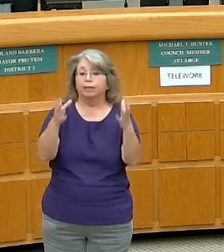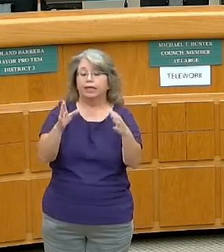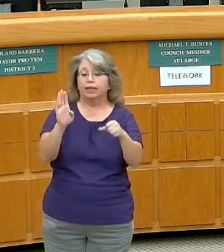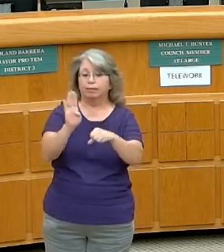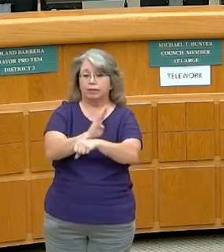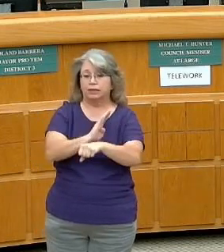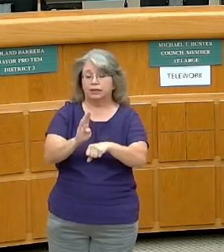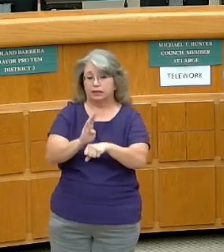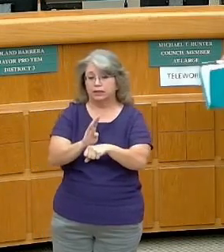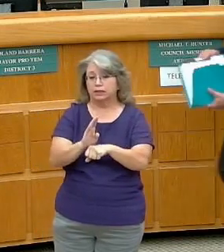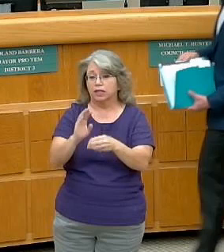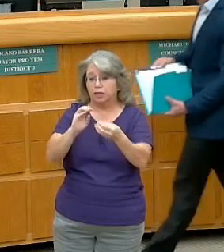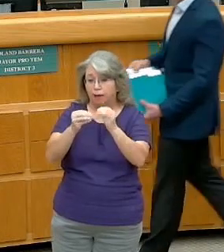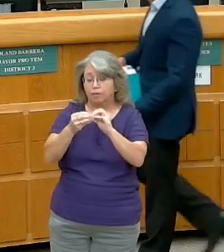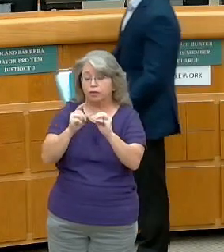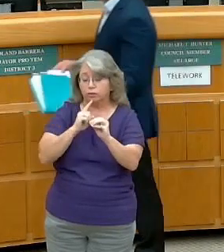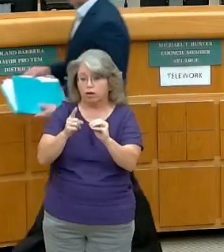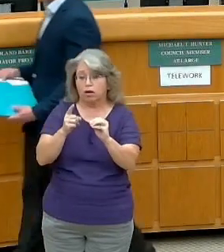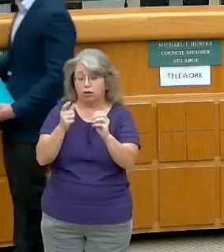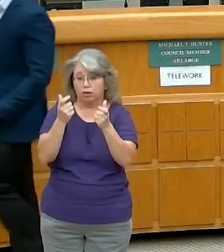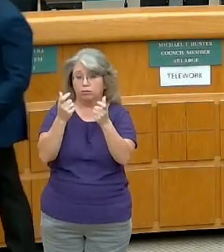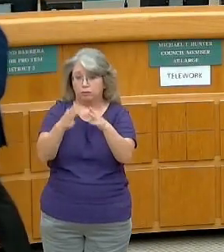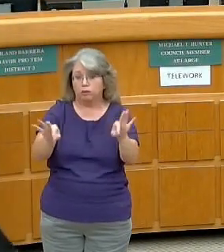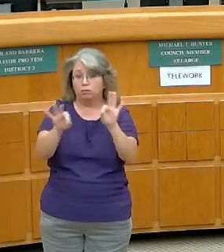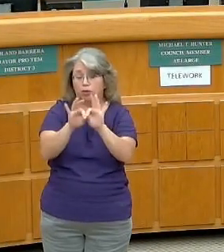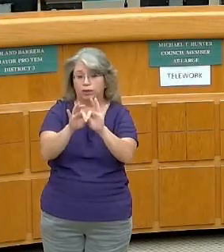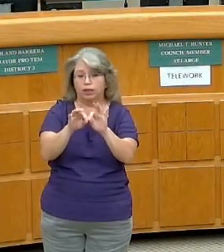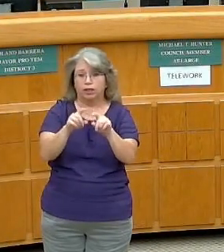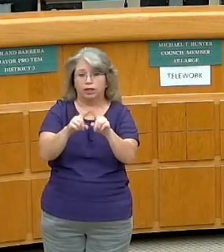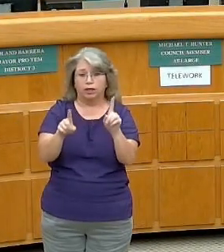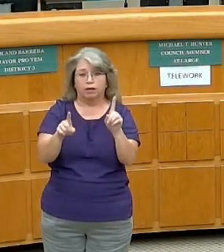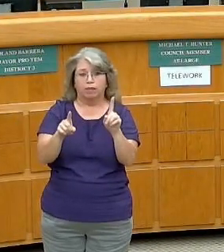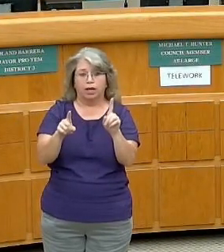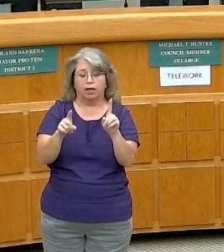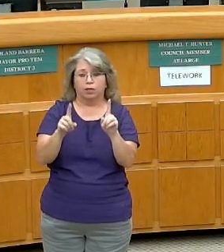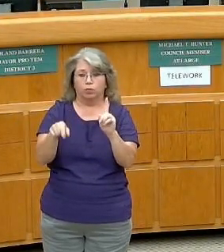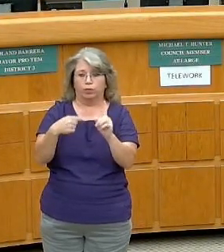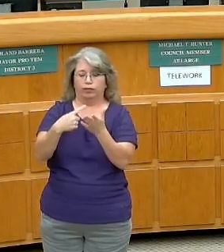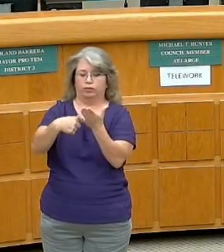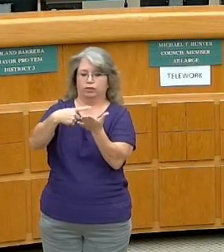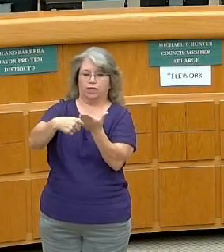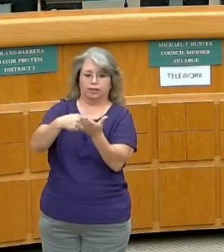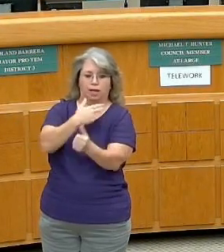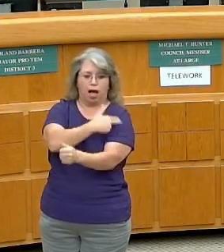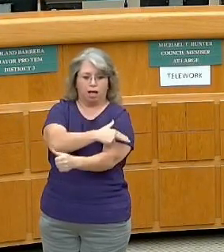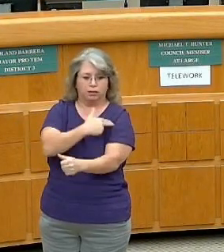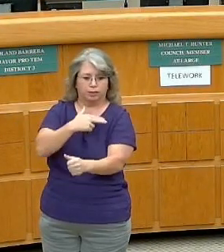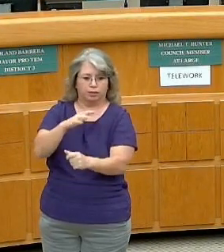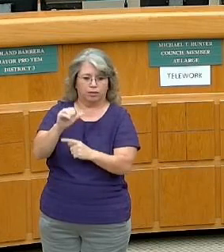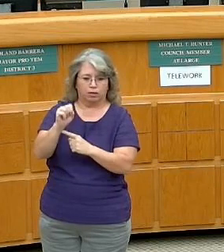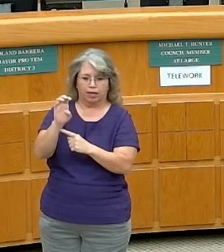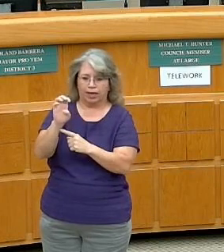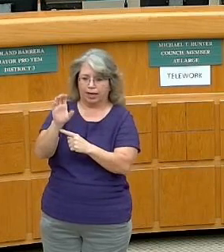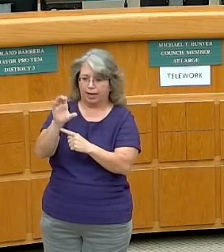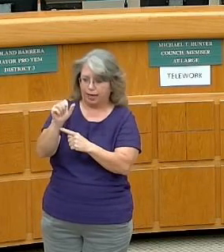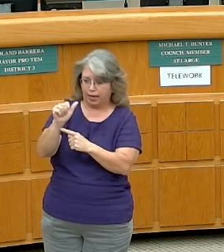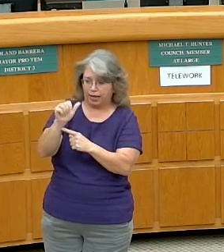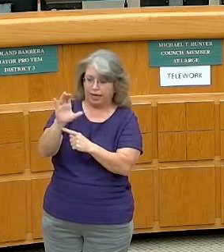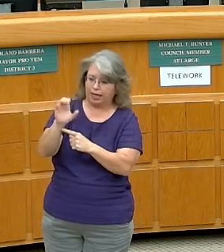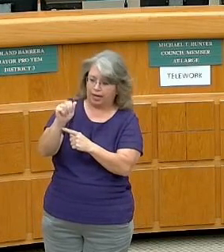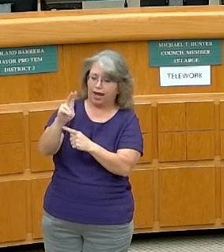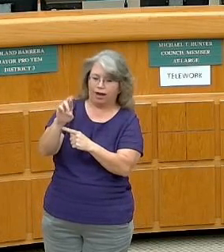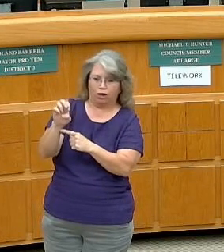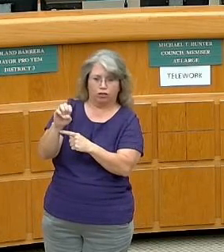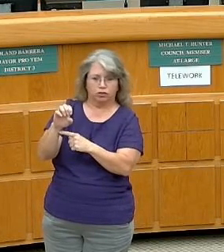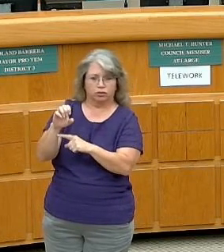dynamic, but there's no greater dynamic than that in a hospital care setting. And so while you hear those numbers, just know that it's